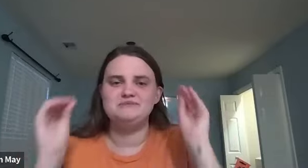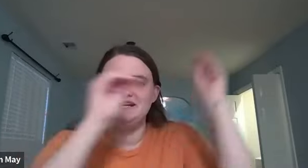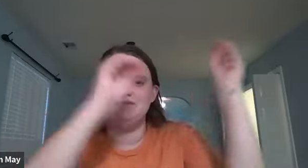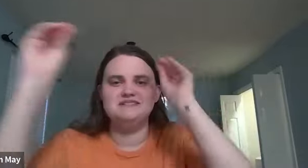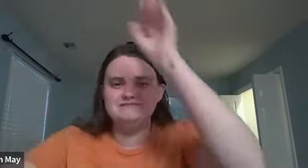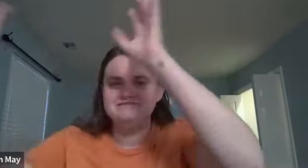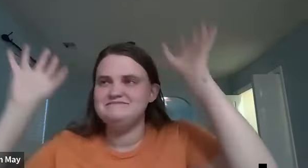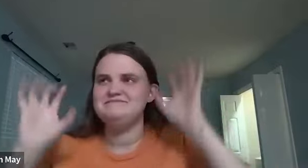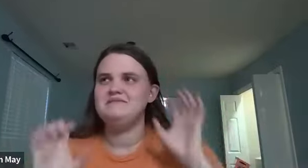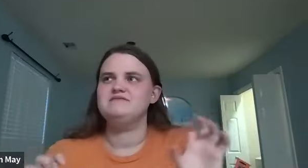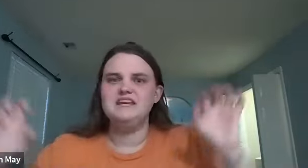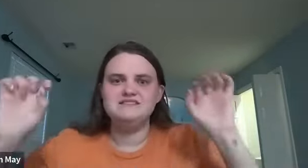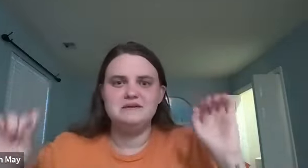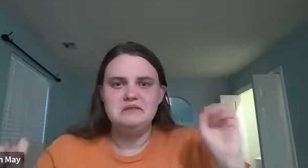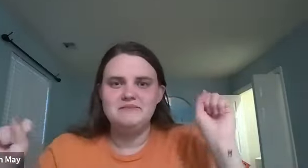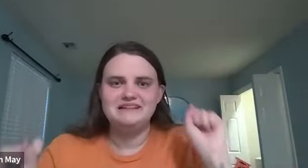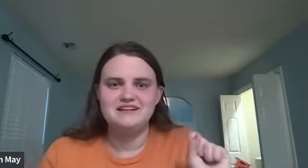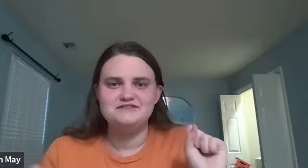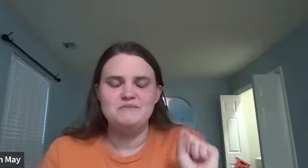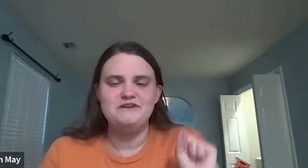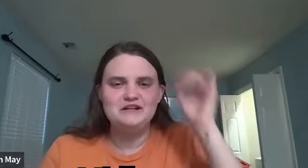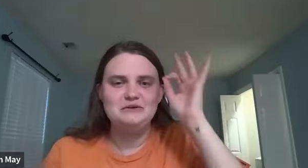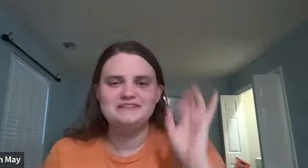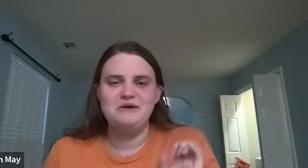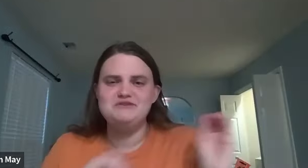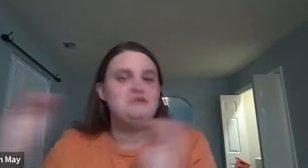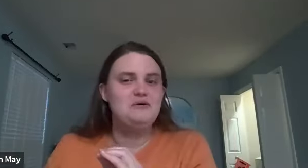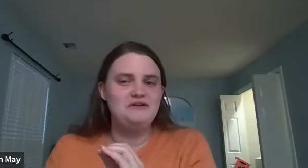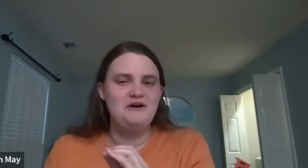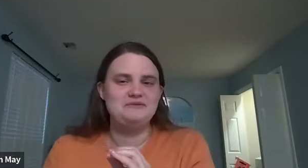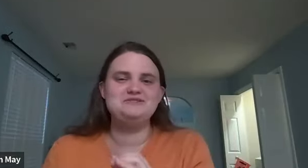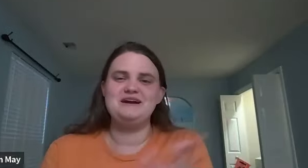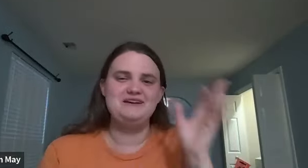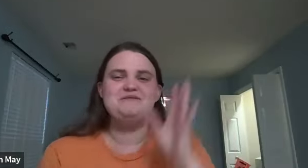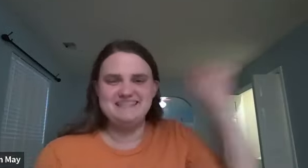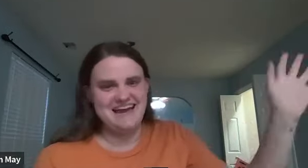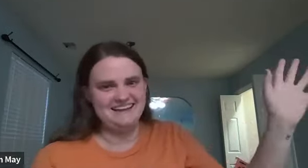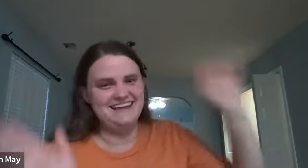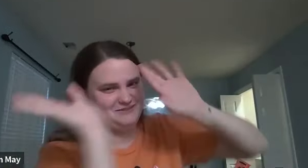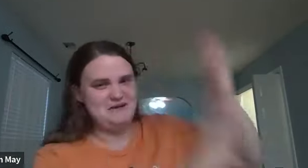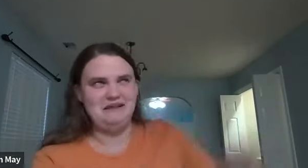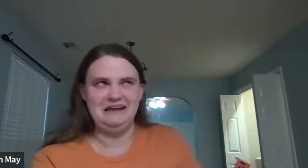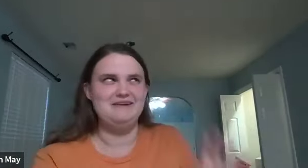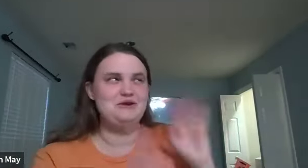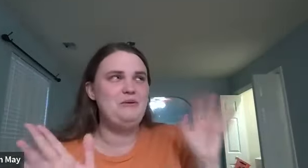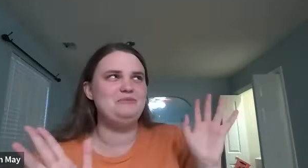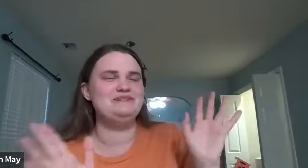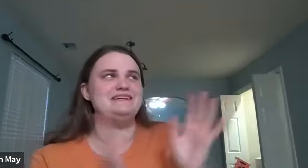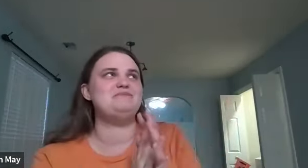it comes to things like plumbing and stuff. So I'm very clueless. So I don't go to the hardware store. I go to my dad. That's why I'm like, that was a horrible example,